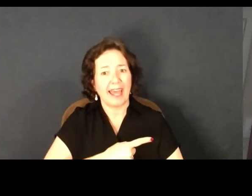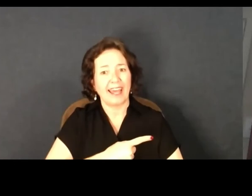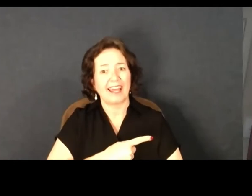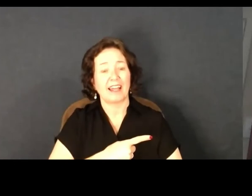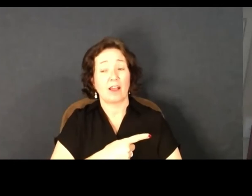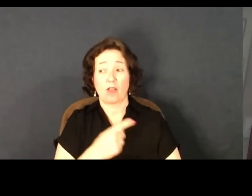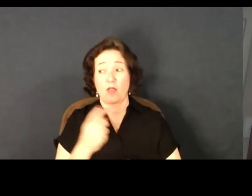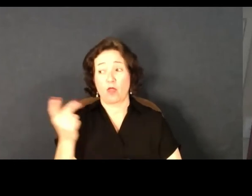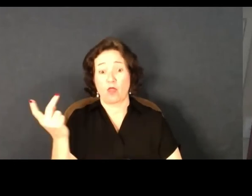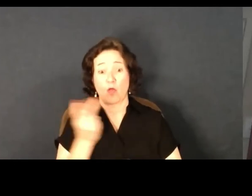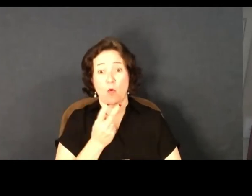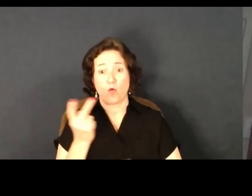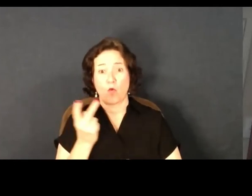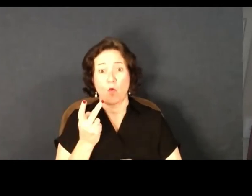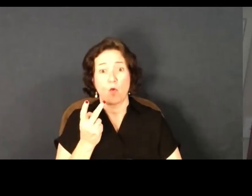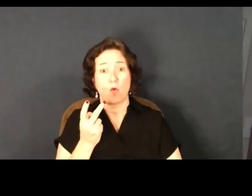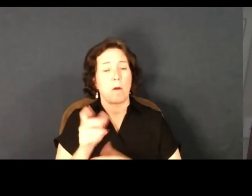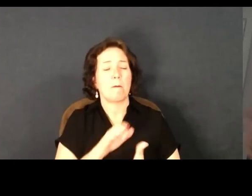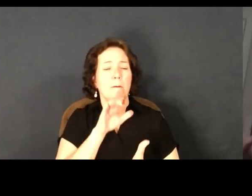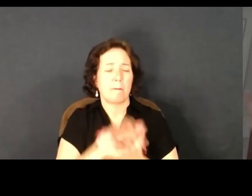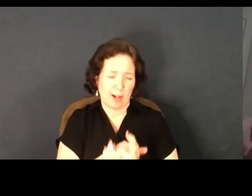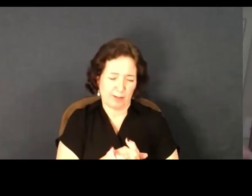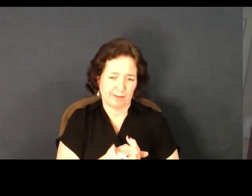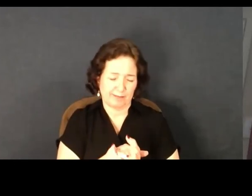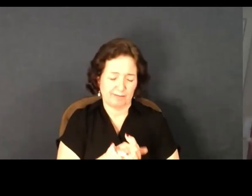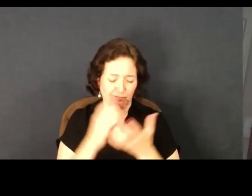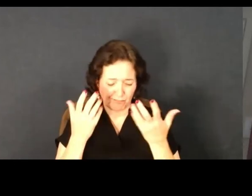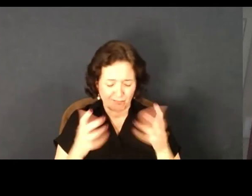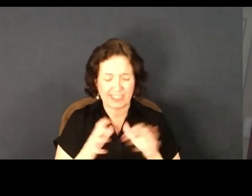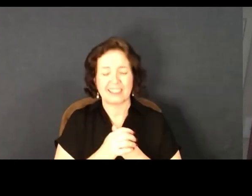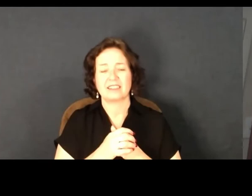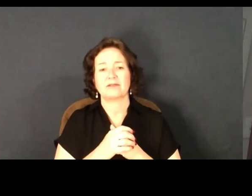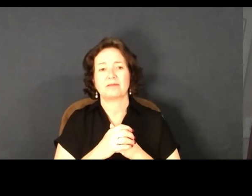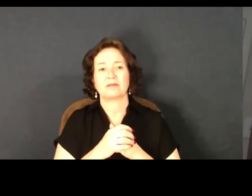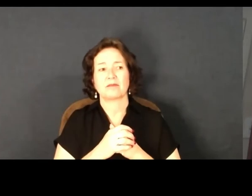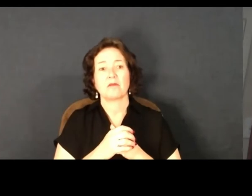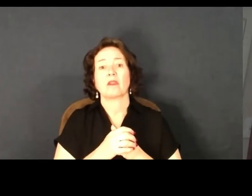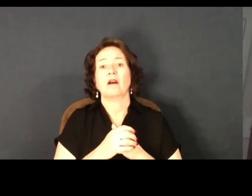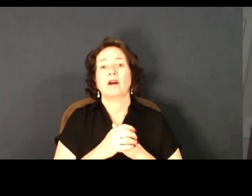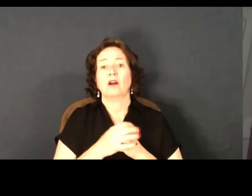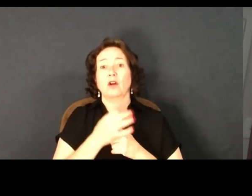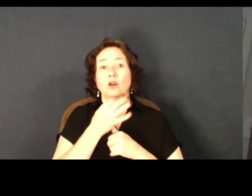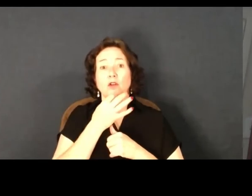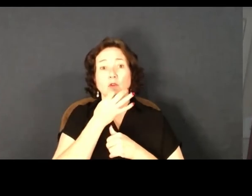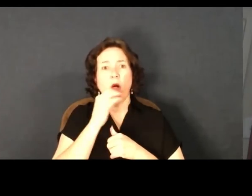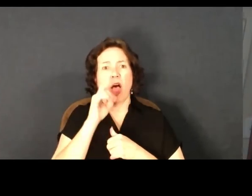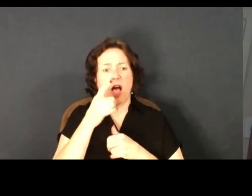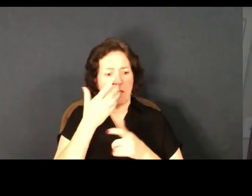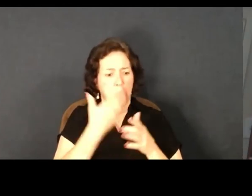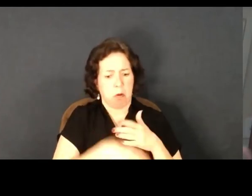Bertha, they got married. And in no time at all, there were